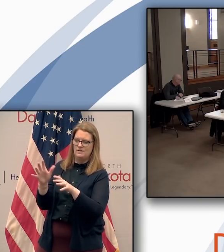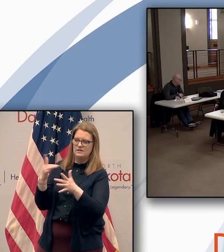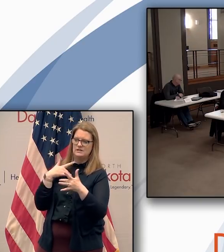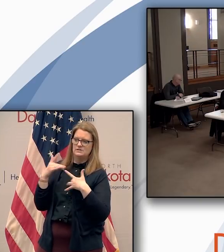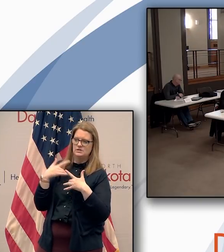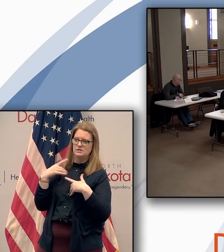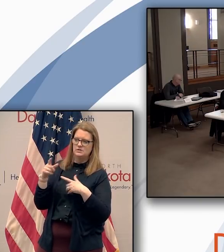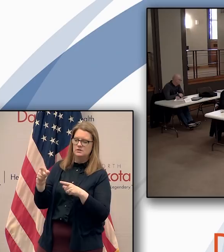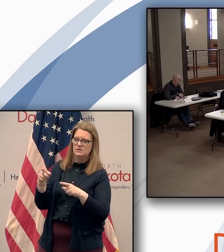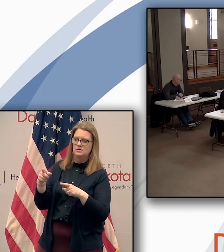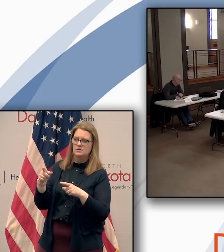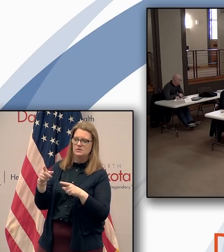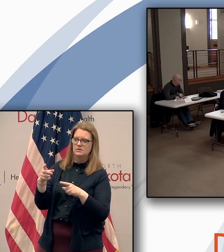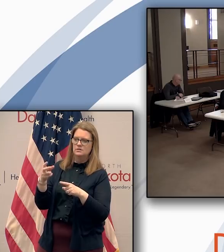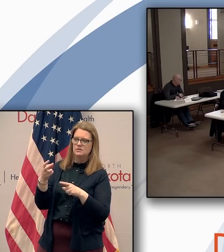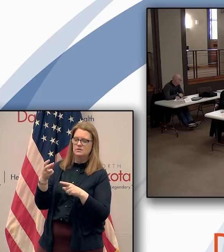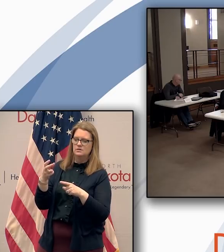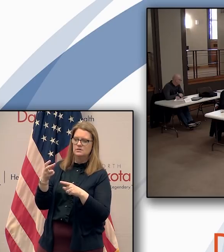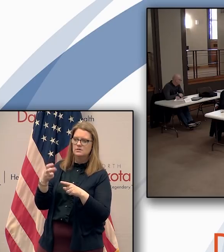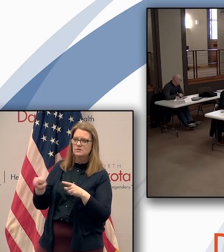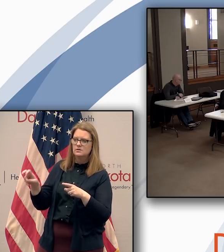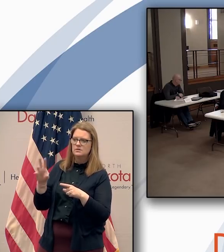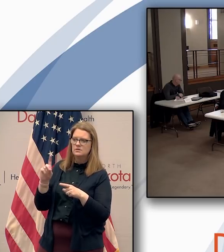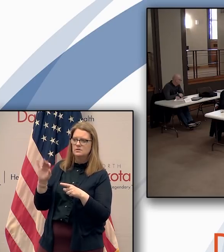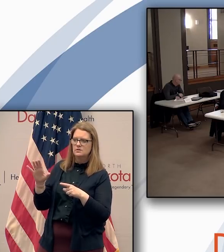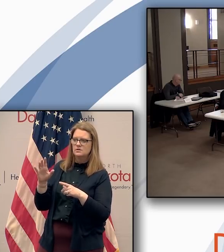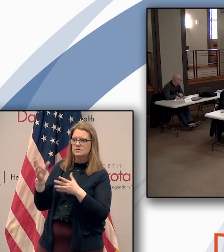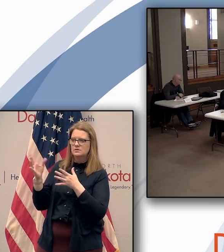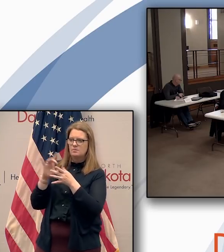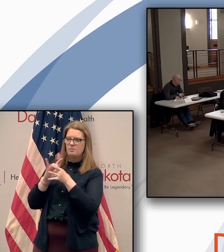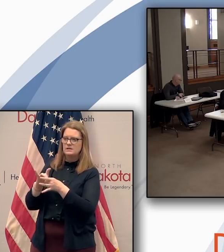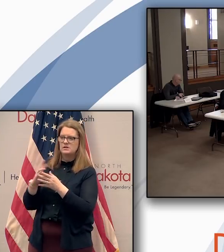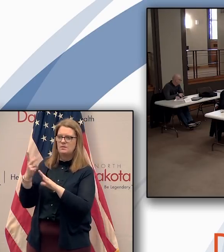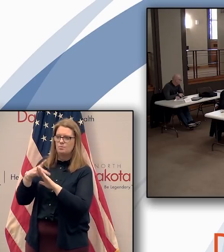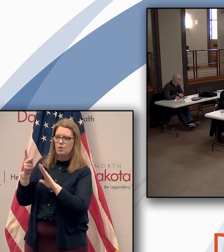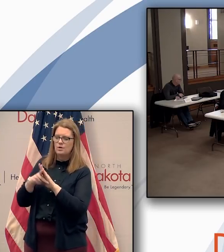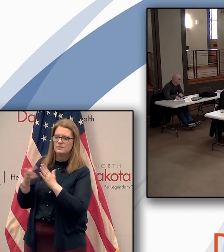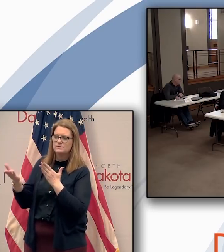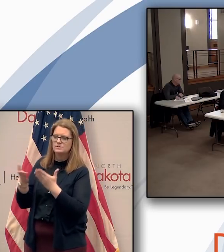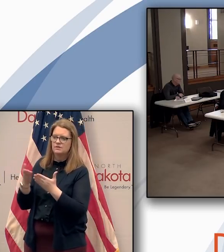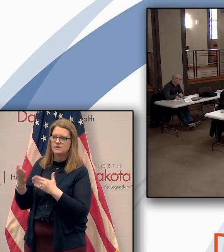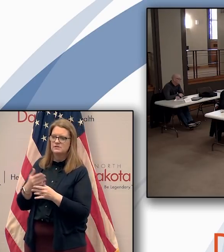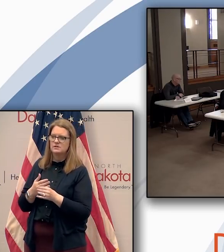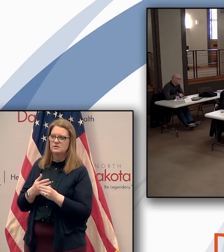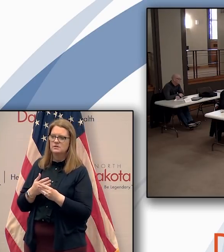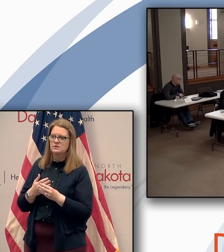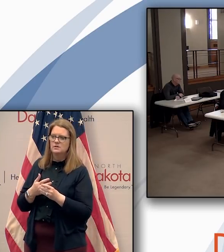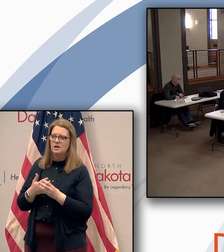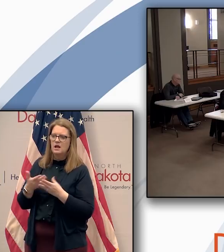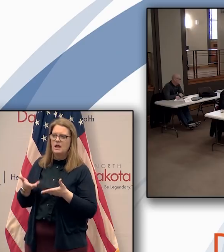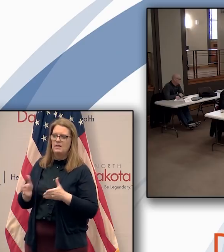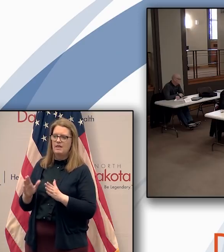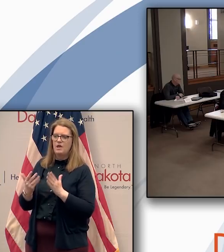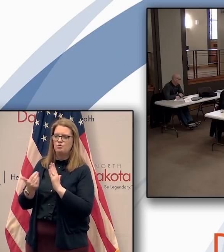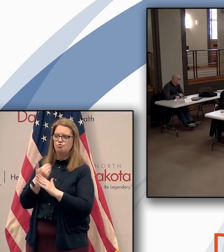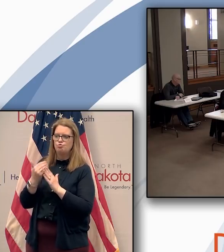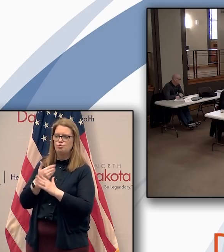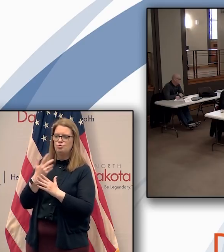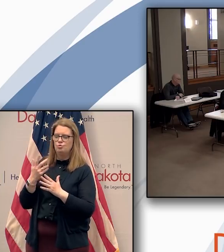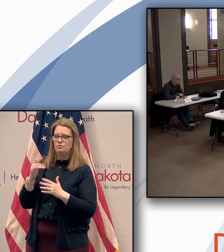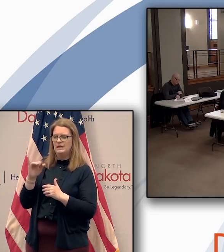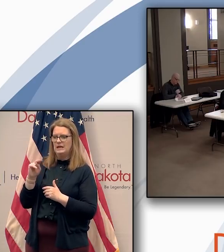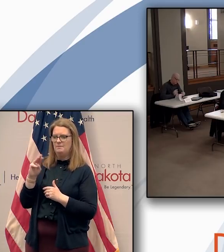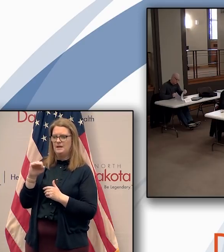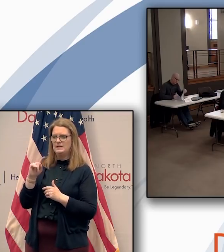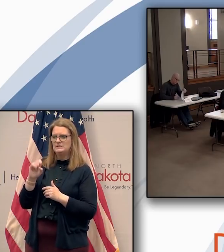to be moved to the DOCR facility based on programs and services. Do you have any plans to allow new inmates at the state prison? Is